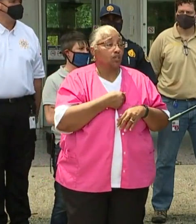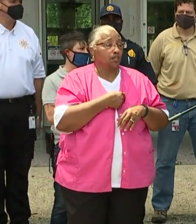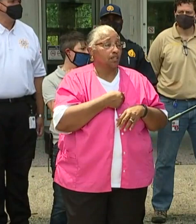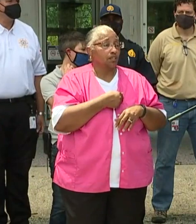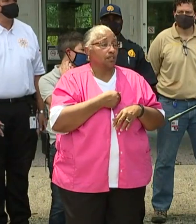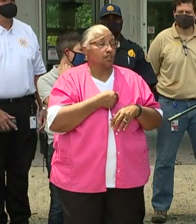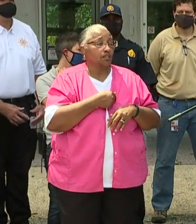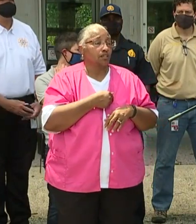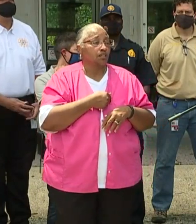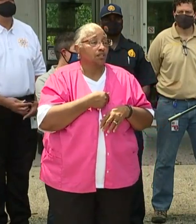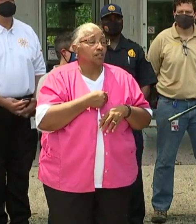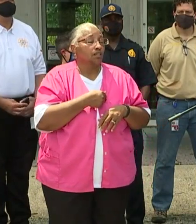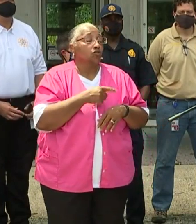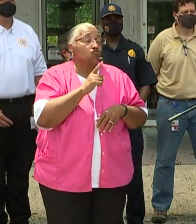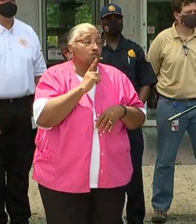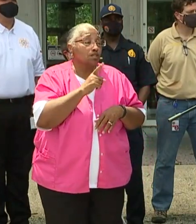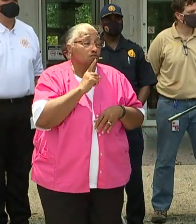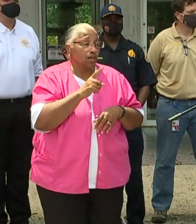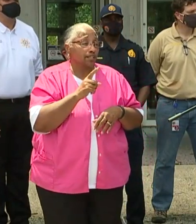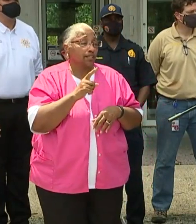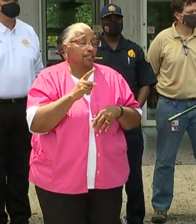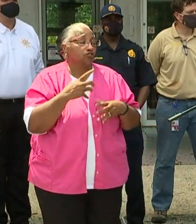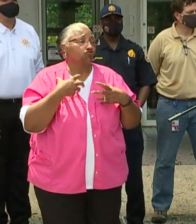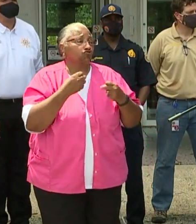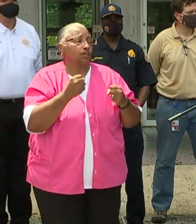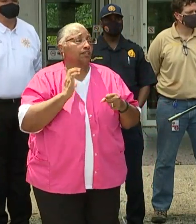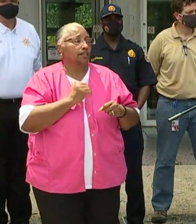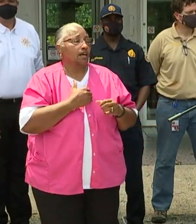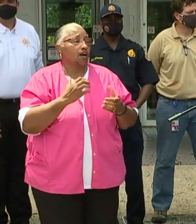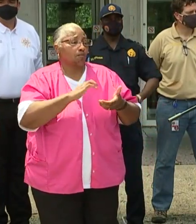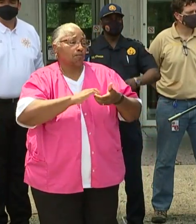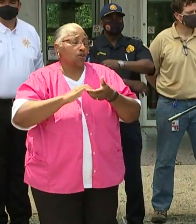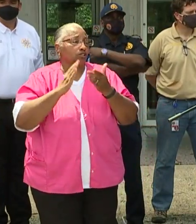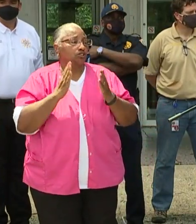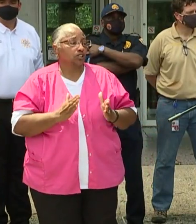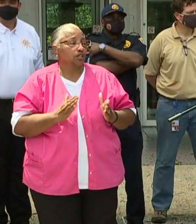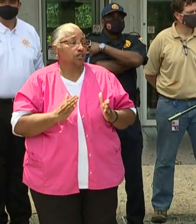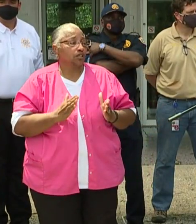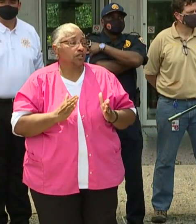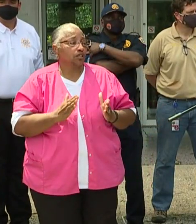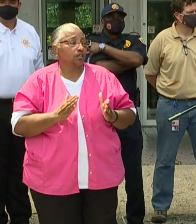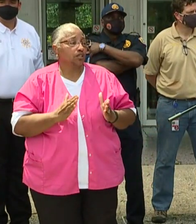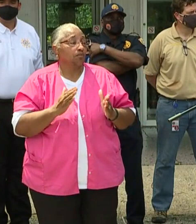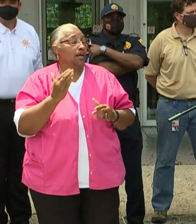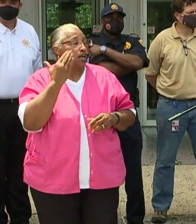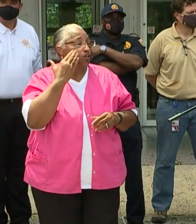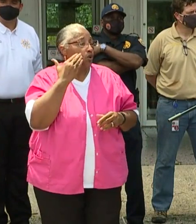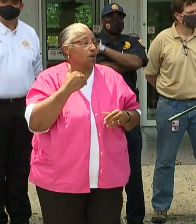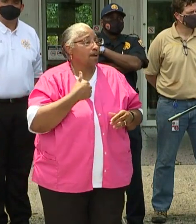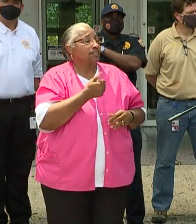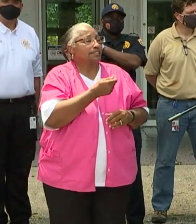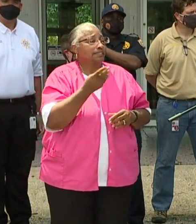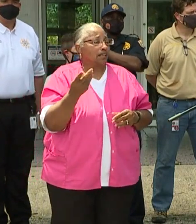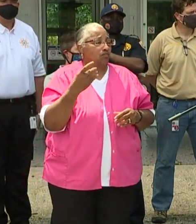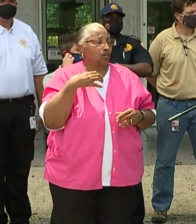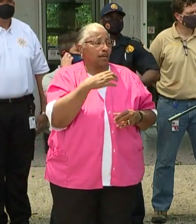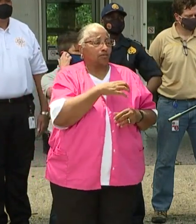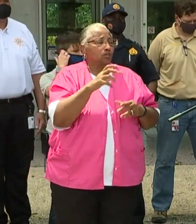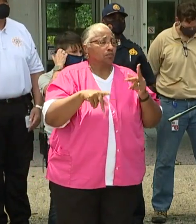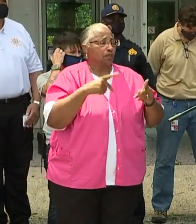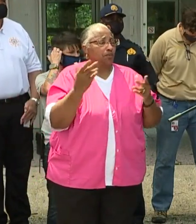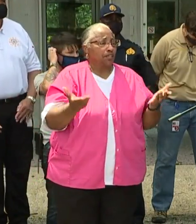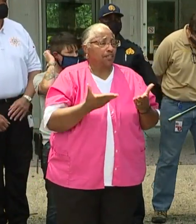an even stronger partnership. I know that I have several council members who are here with me this